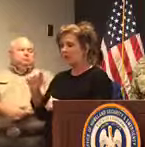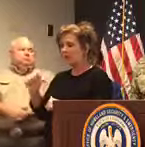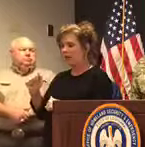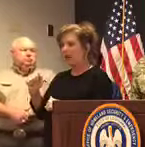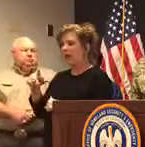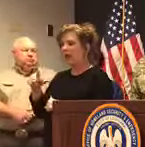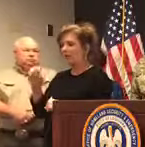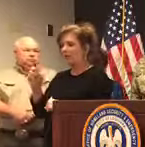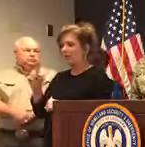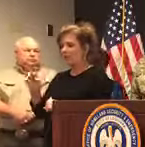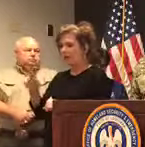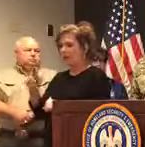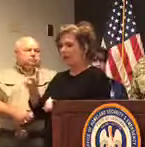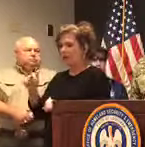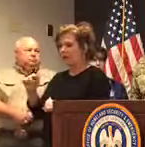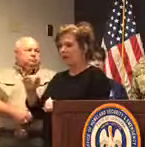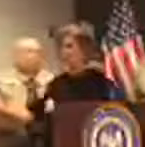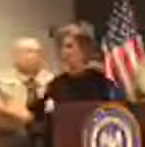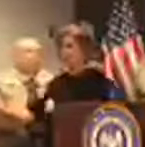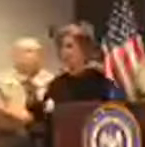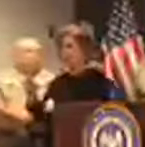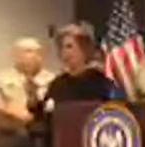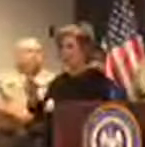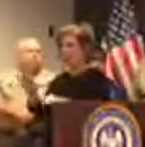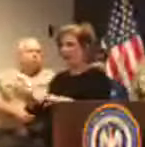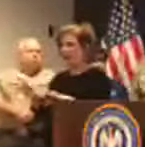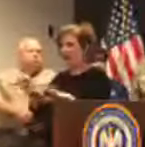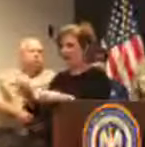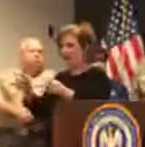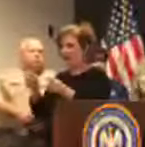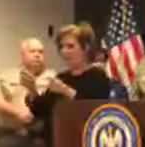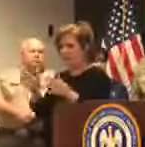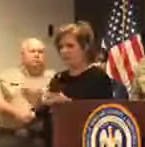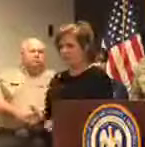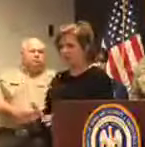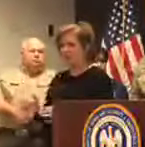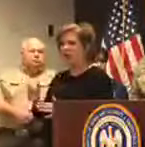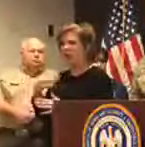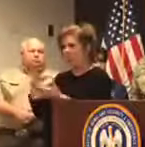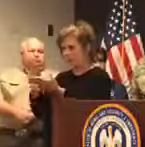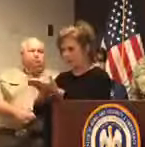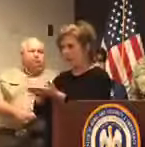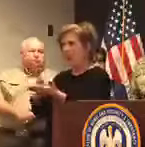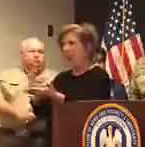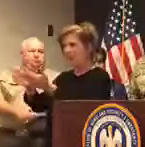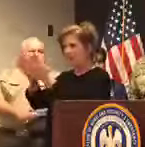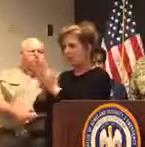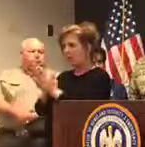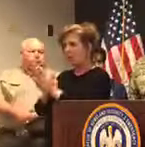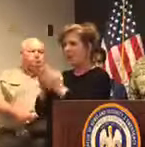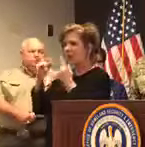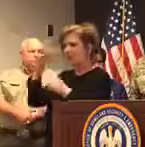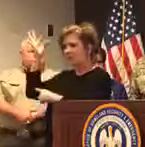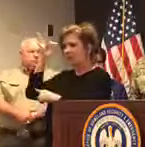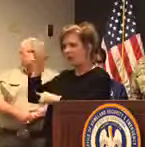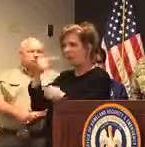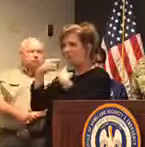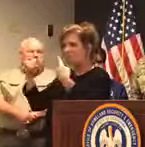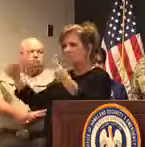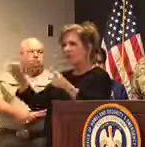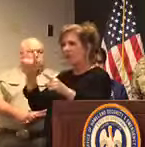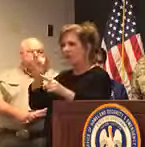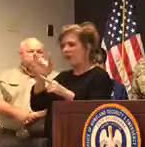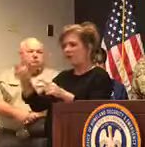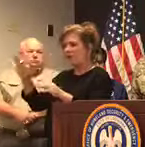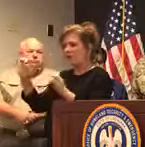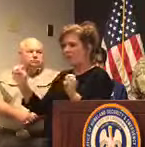Gaynor, and I have signed off and requested a federal declaration of emergency